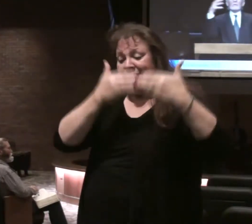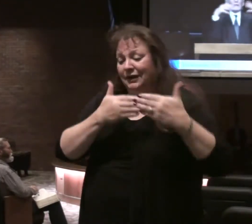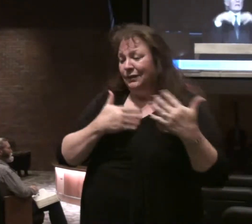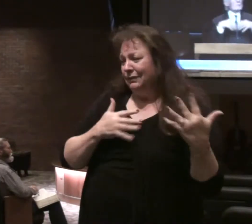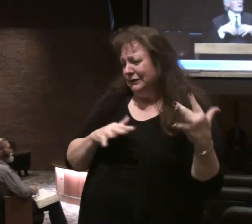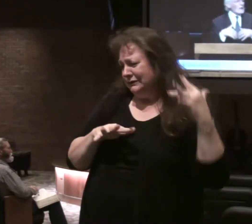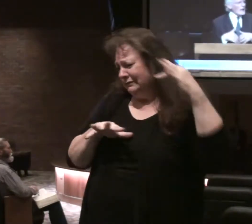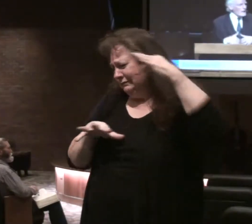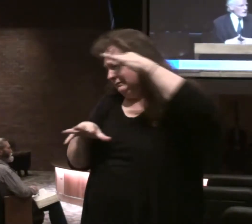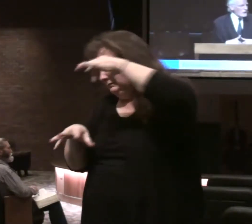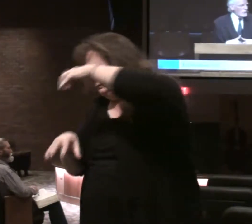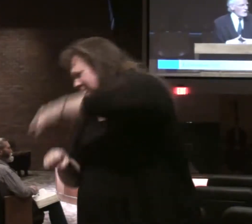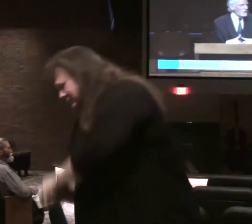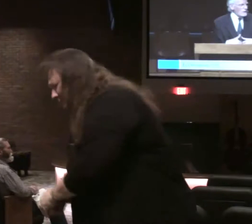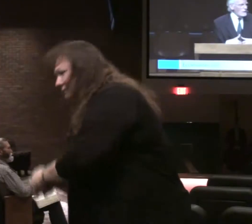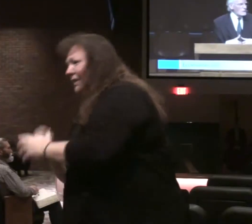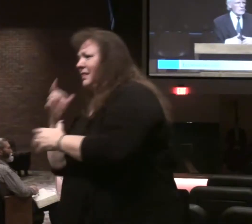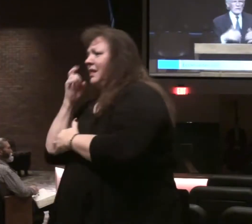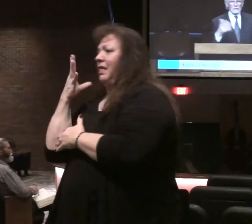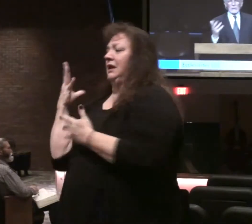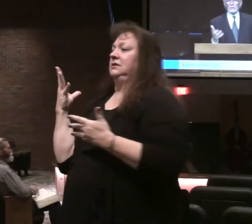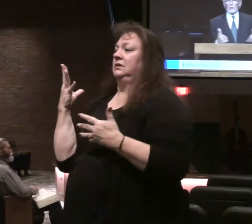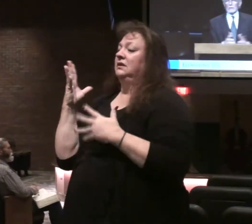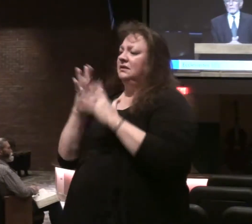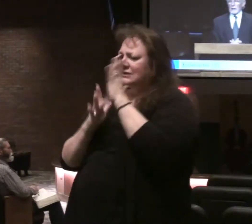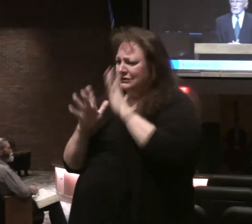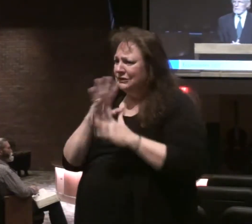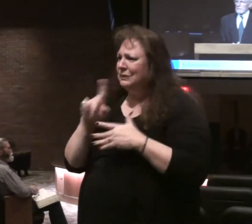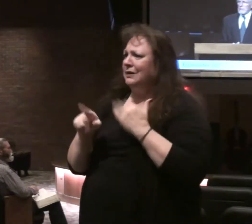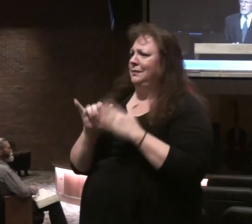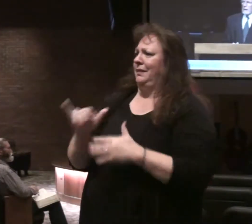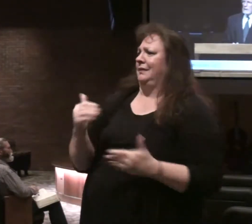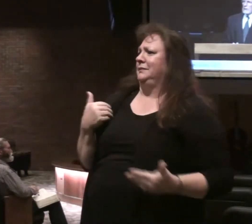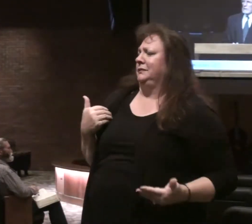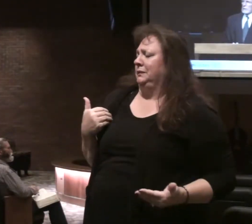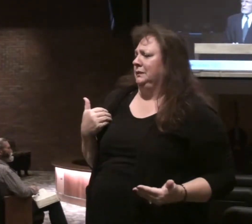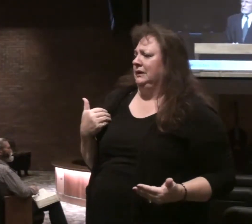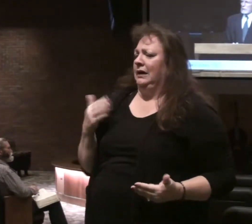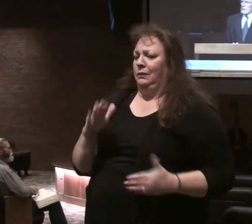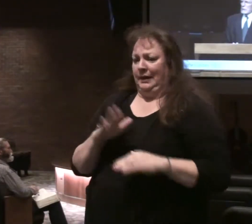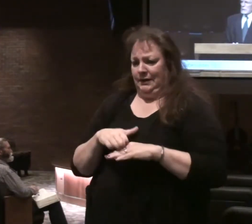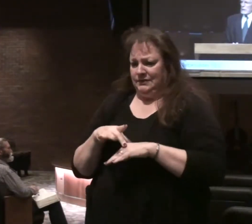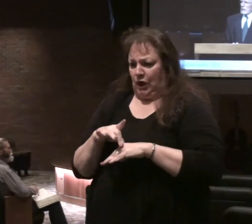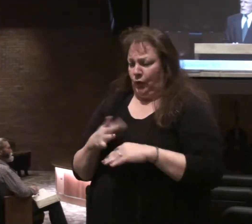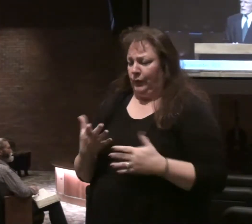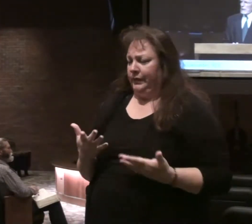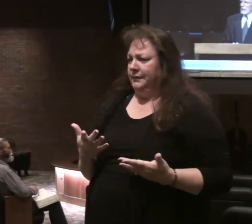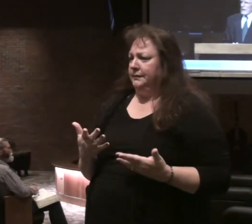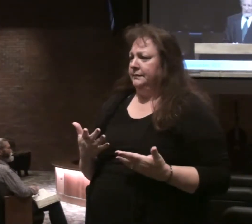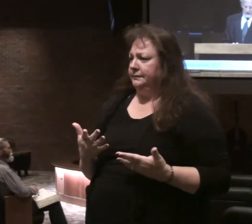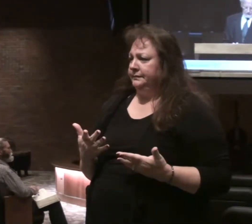to overcome the light, as Jesus even talked about in his earthly ministry.